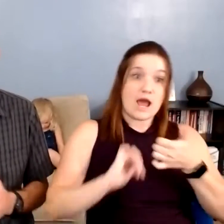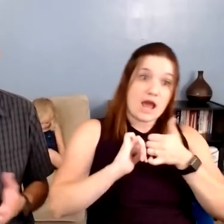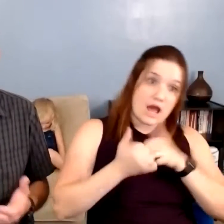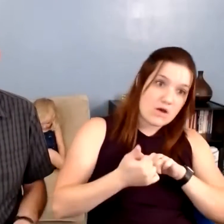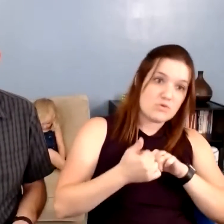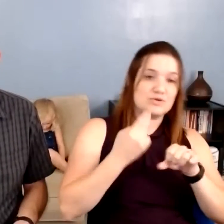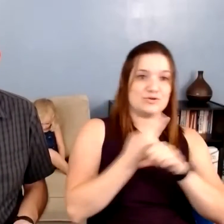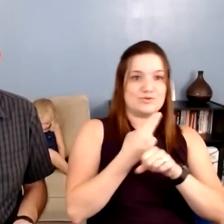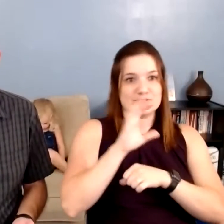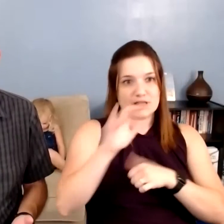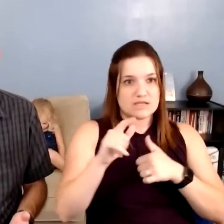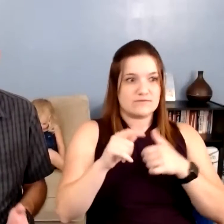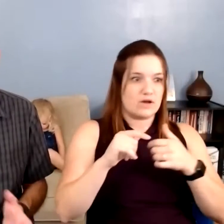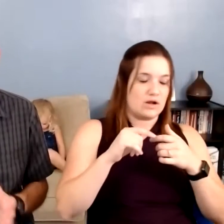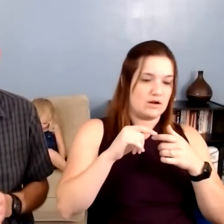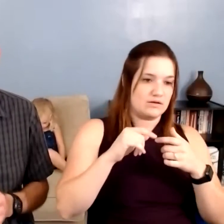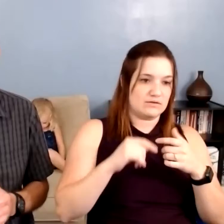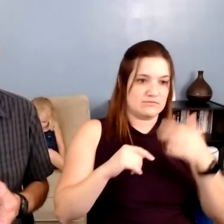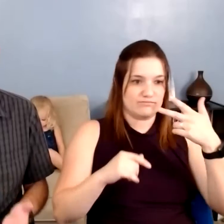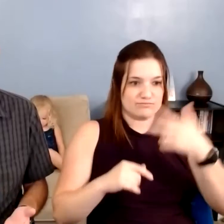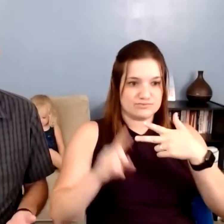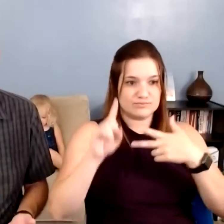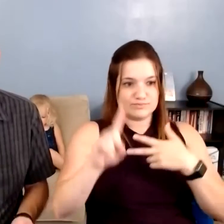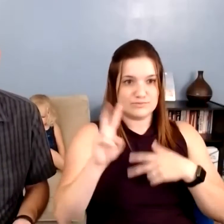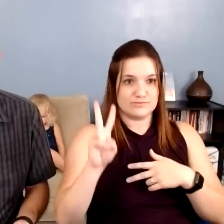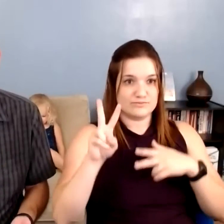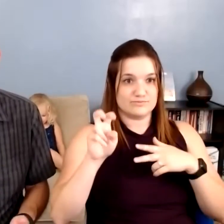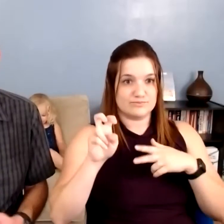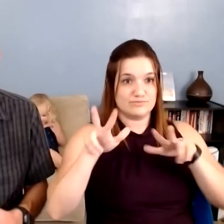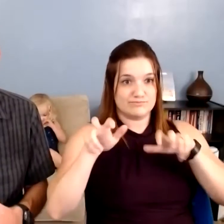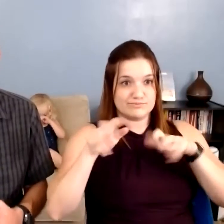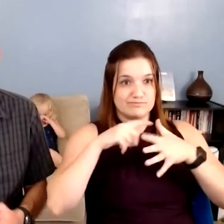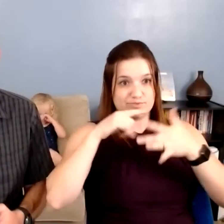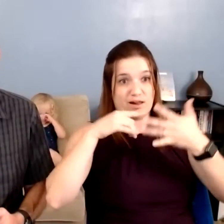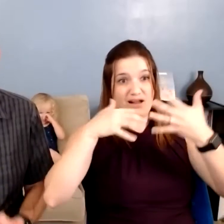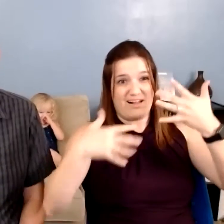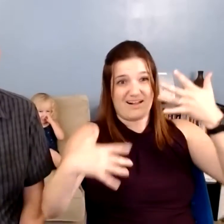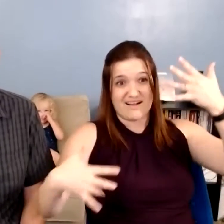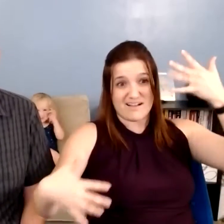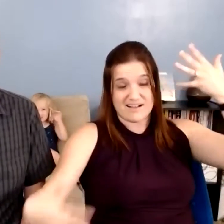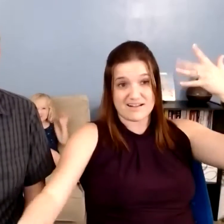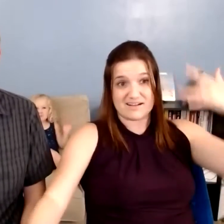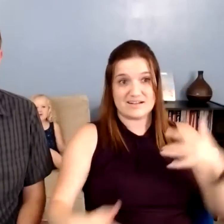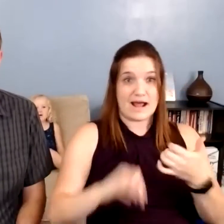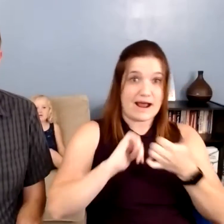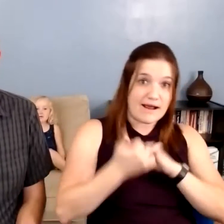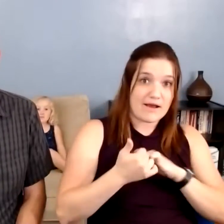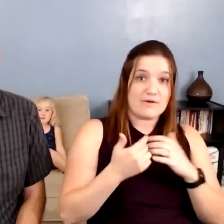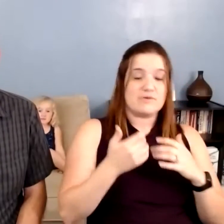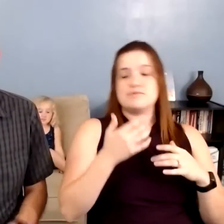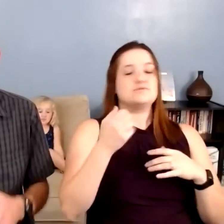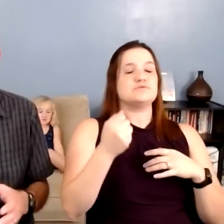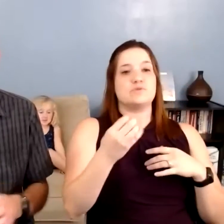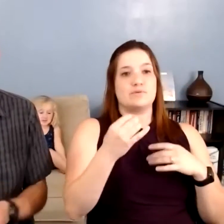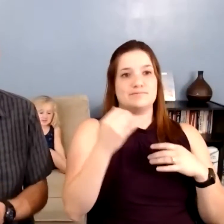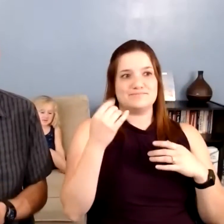use each one of those classifiers, and it can be very overwhelming, especially if we're just brand new to the language. So tonight we're just going to be